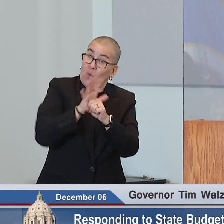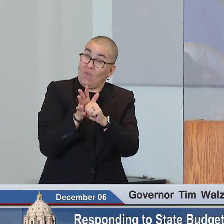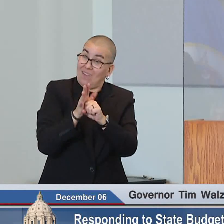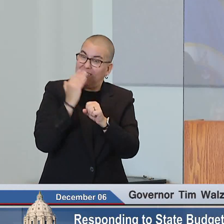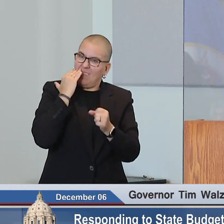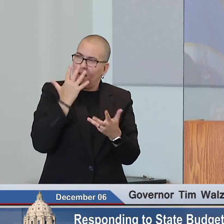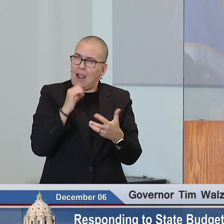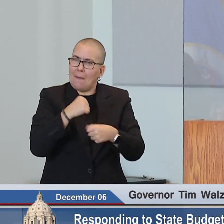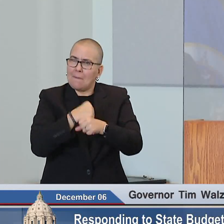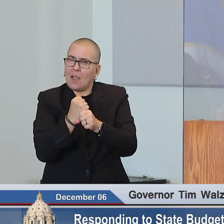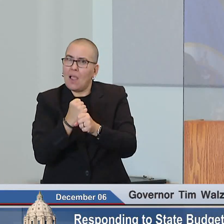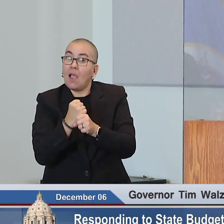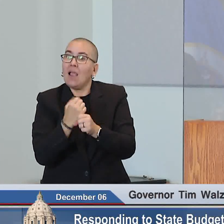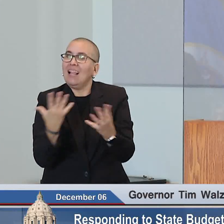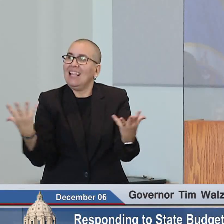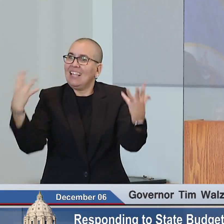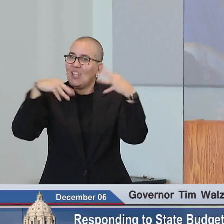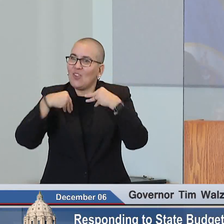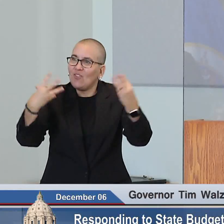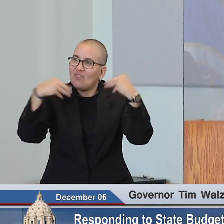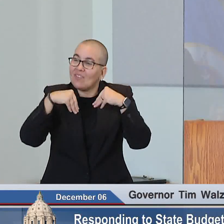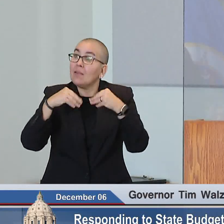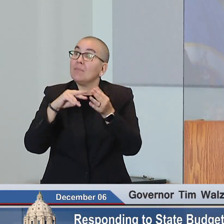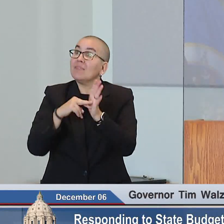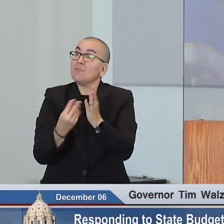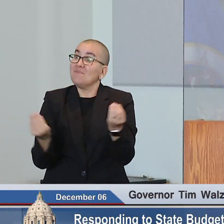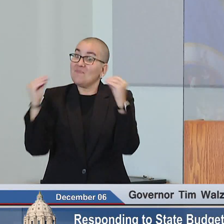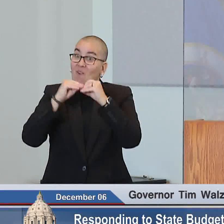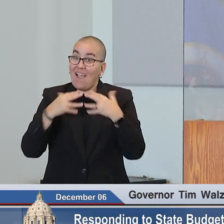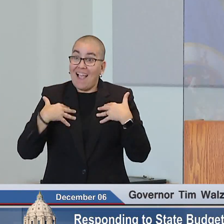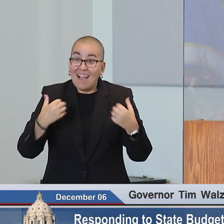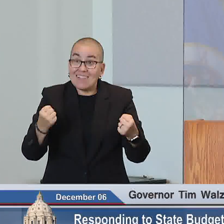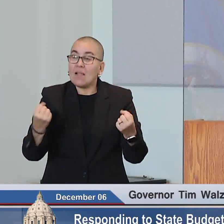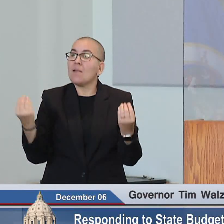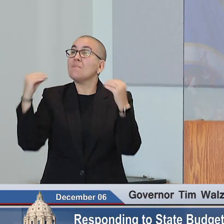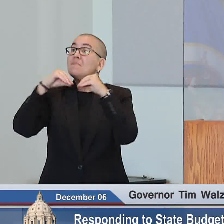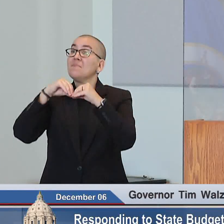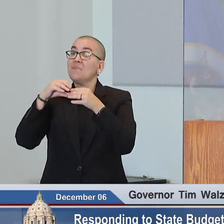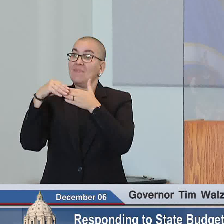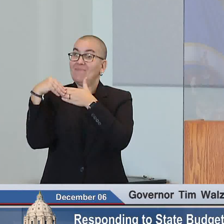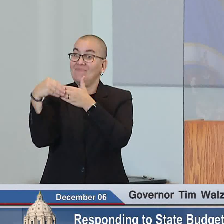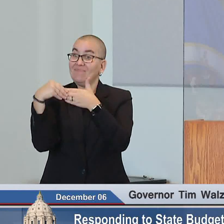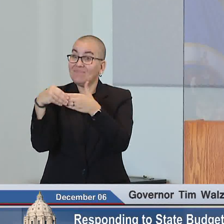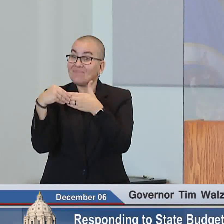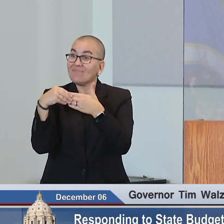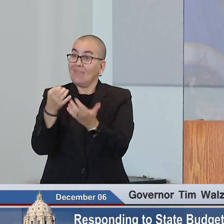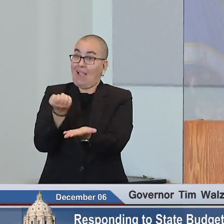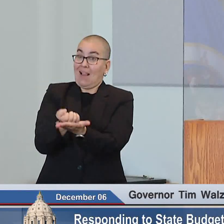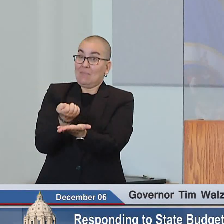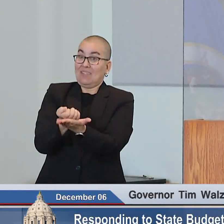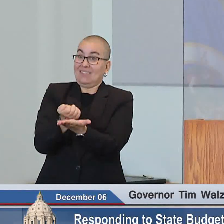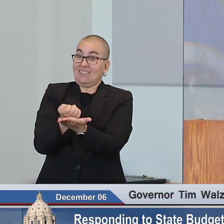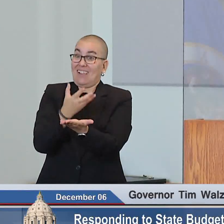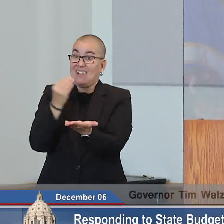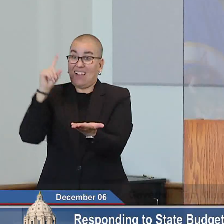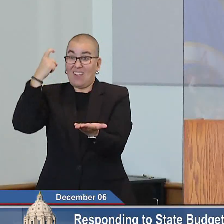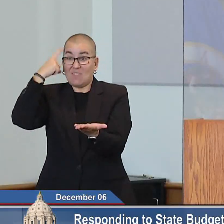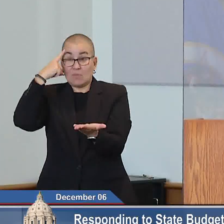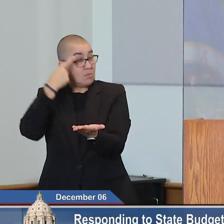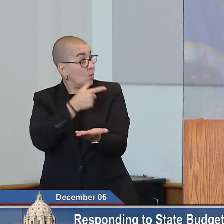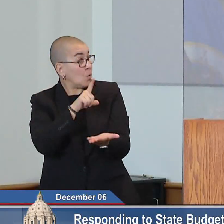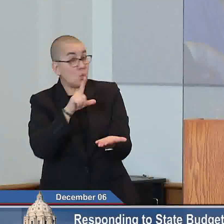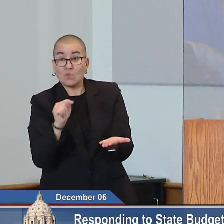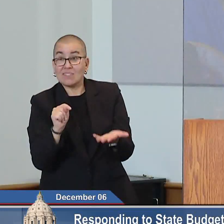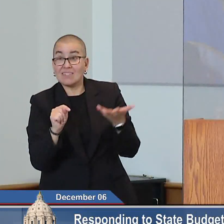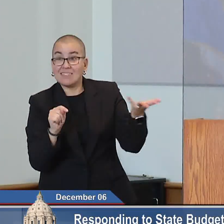inclusive, a healthier, a more nimble Minnesota economy and state government. With that, Lieutenant Governor will take some questions.